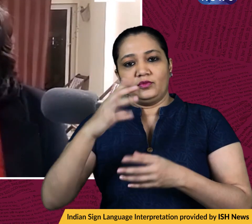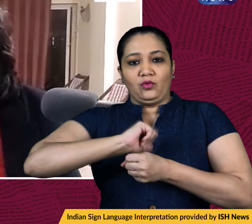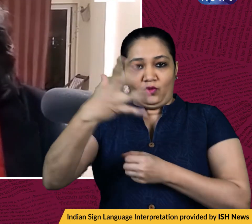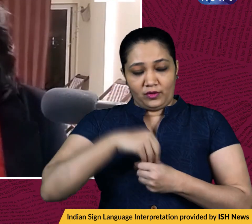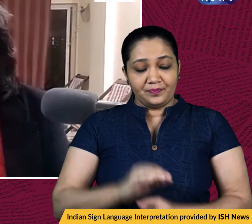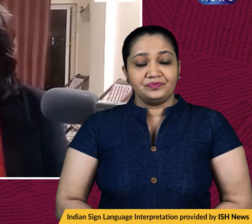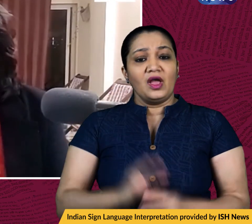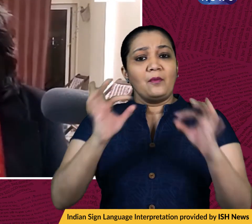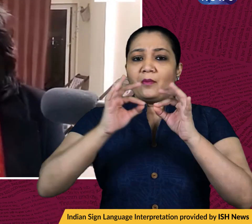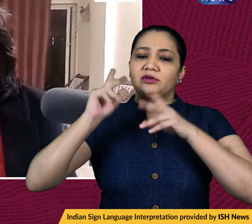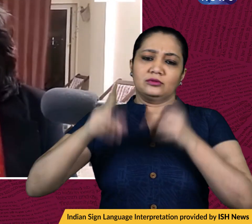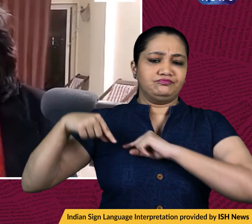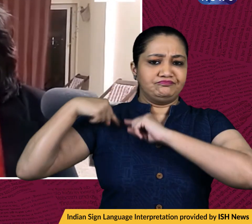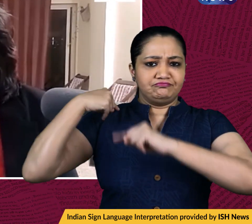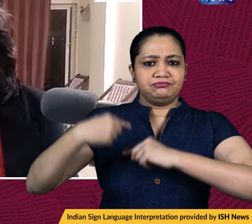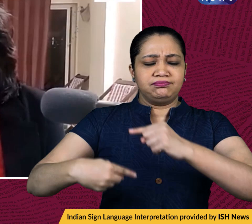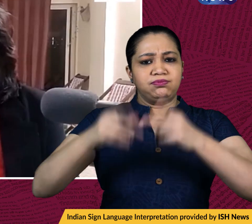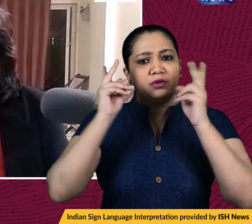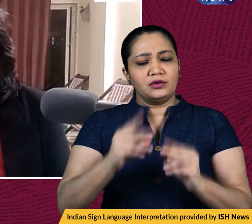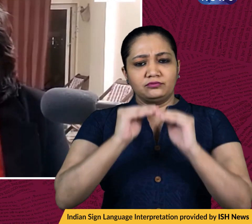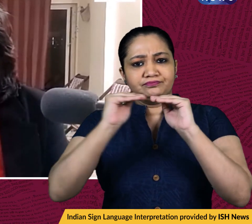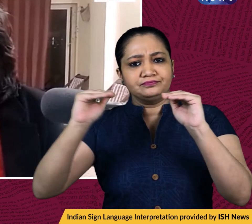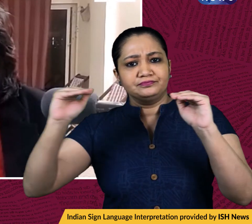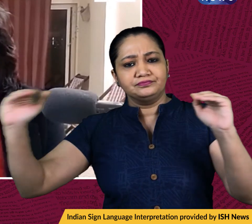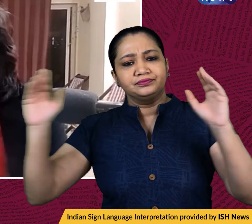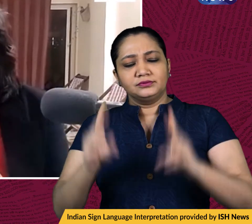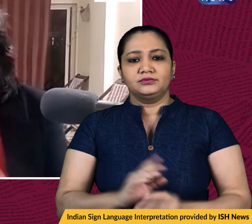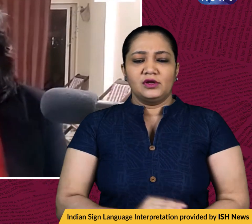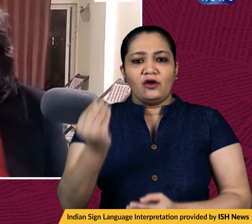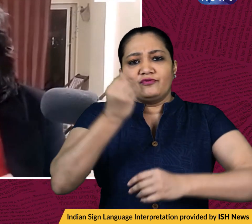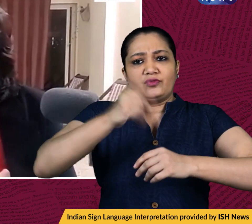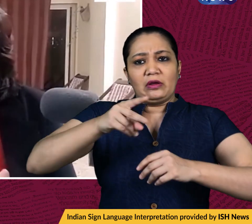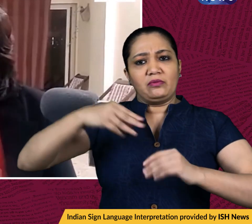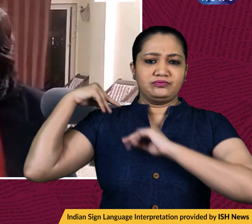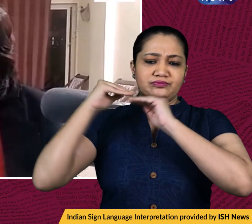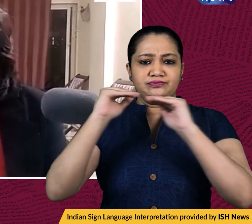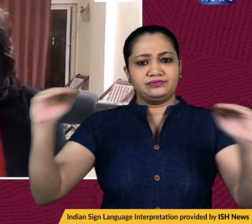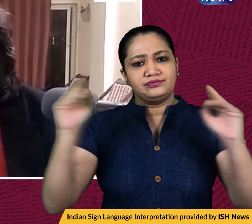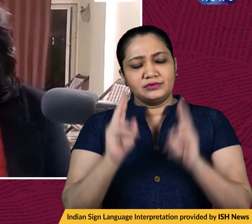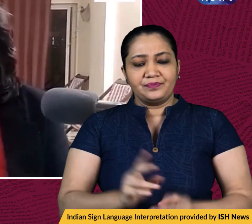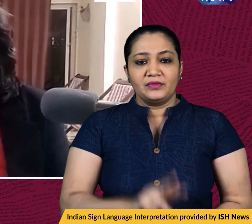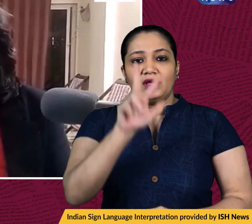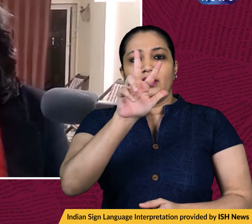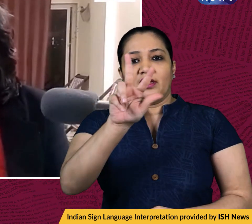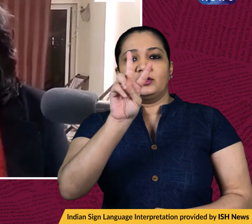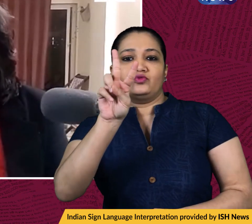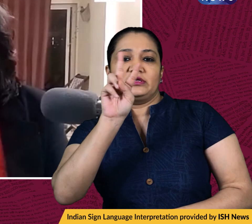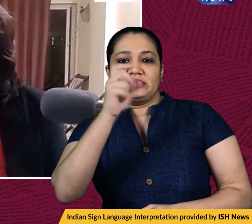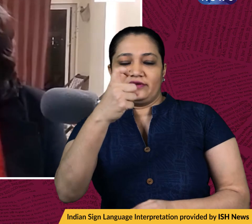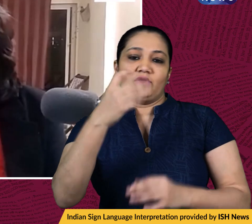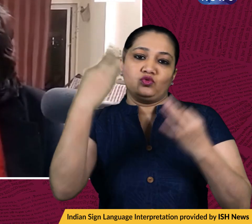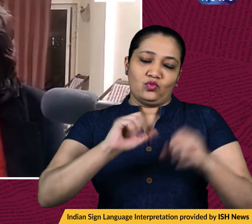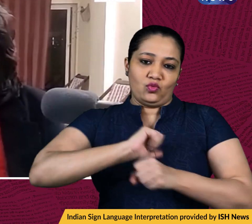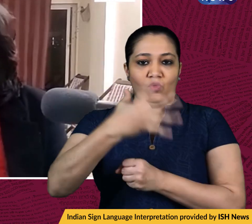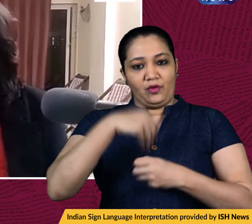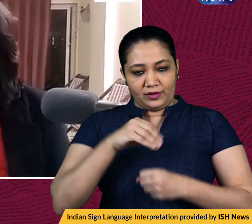cases. Mumbai has maintained a steady number of COVID cases in the last couple of days. It's reported 827 new